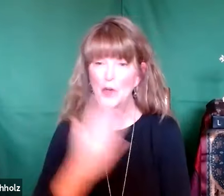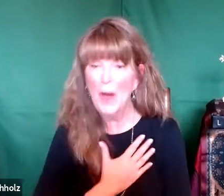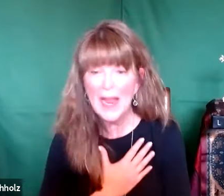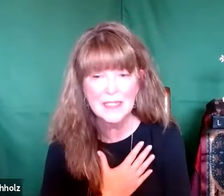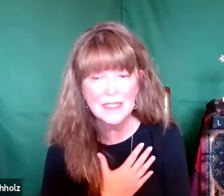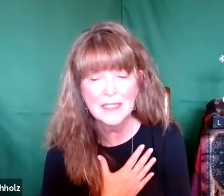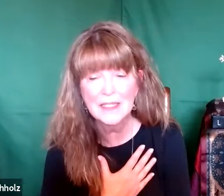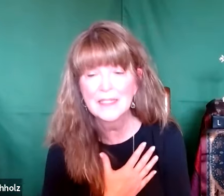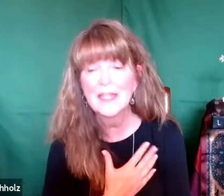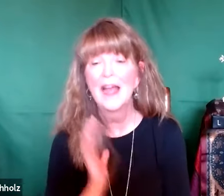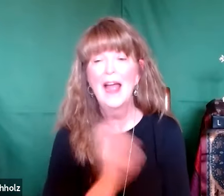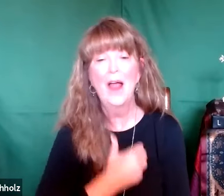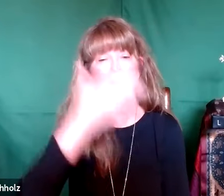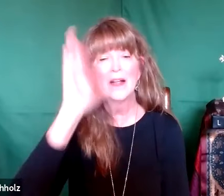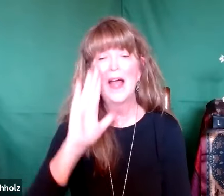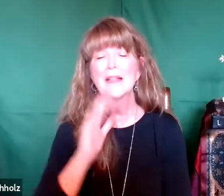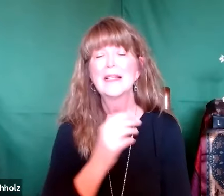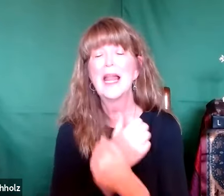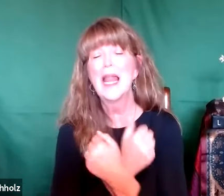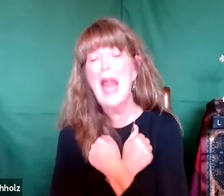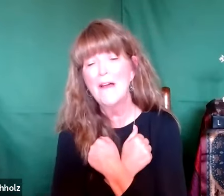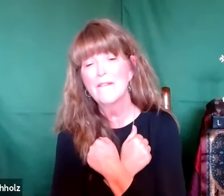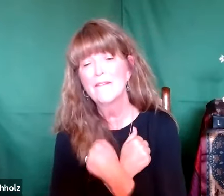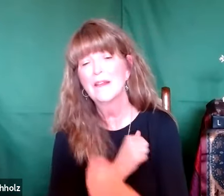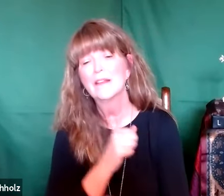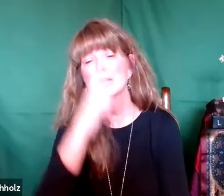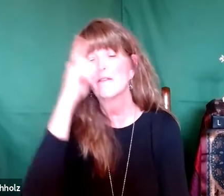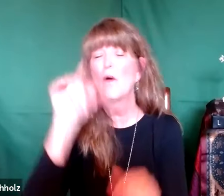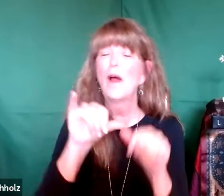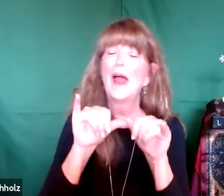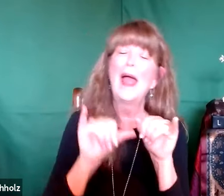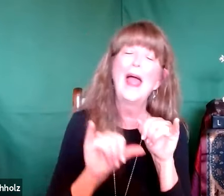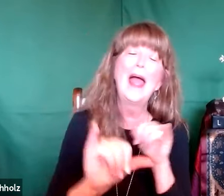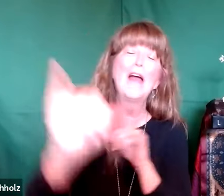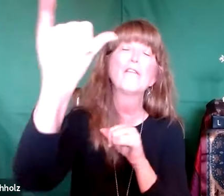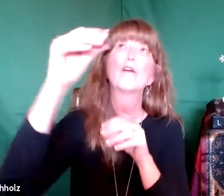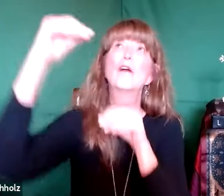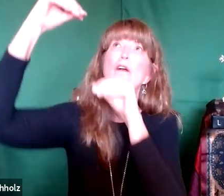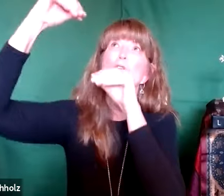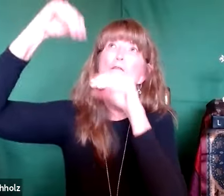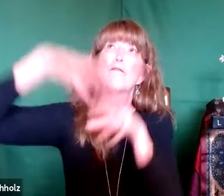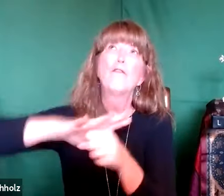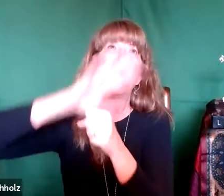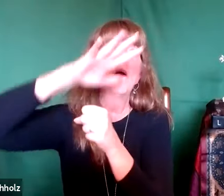Our God is full of grace. Our God loves